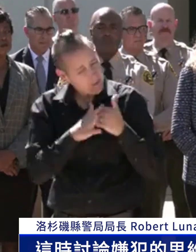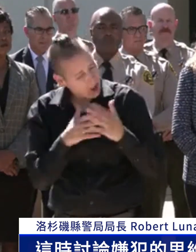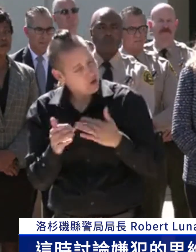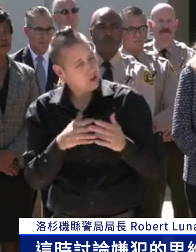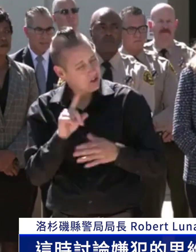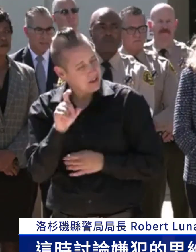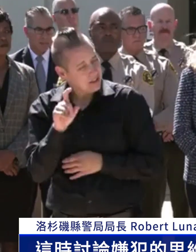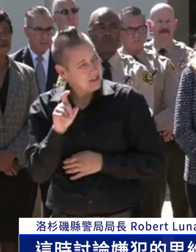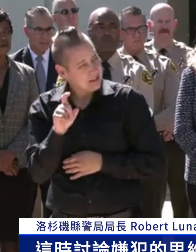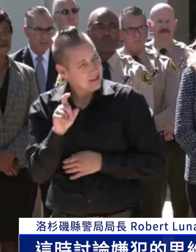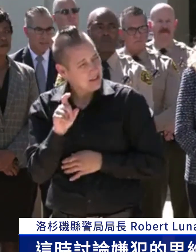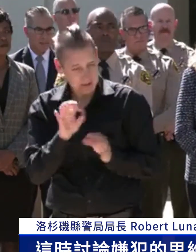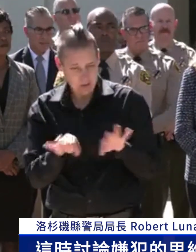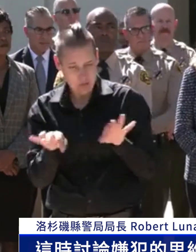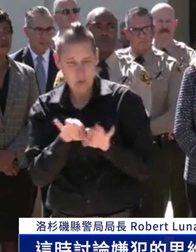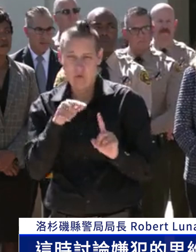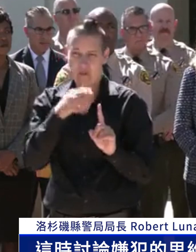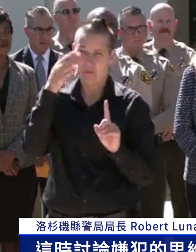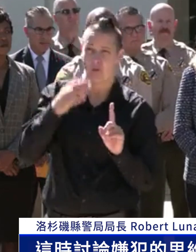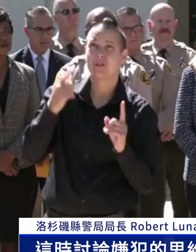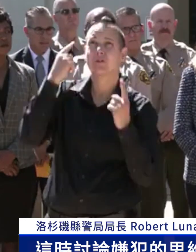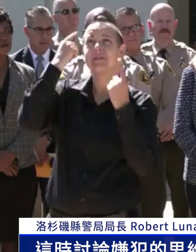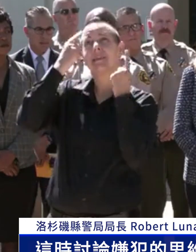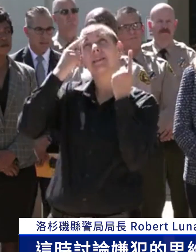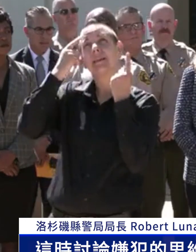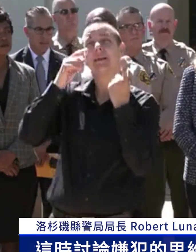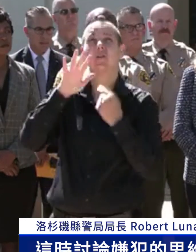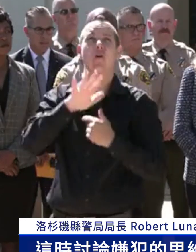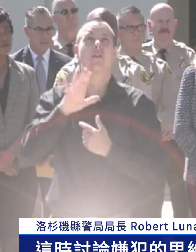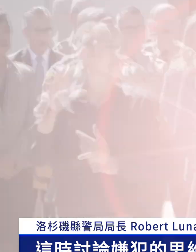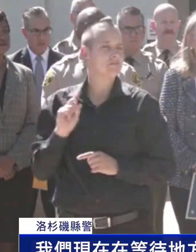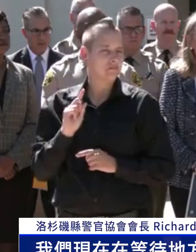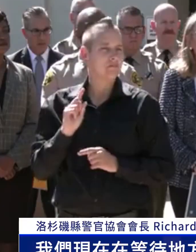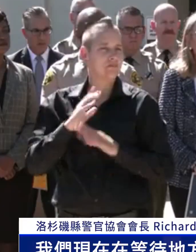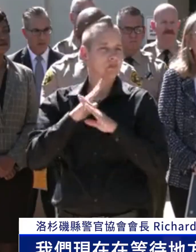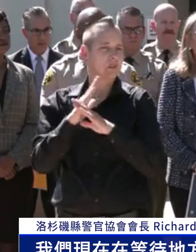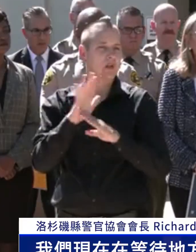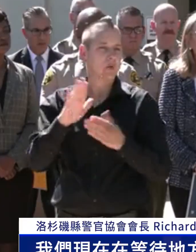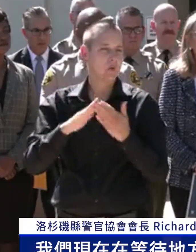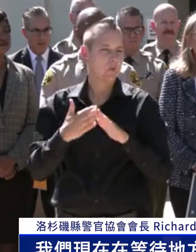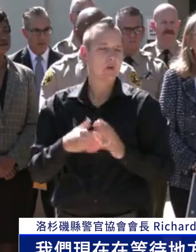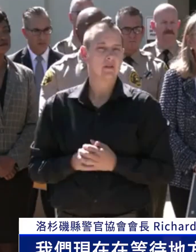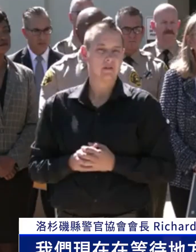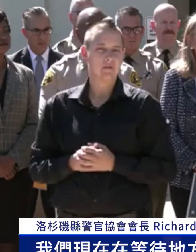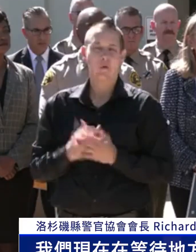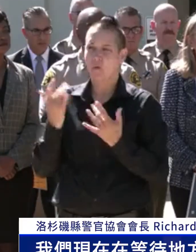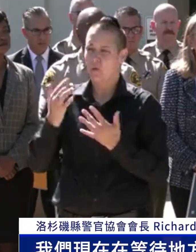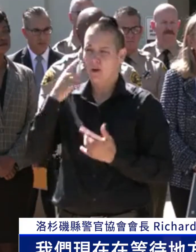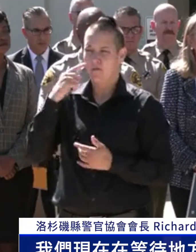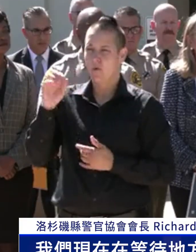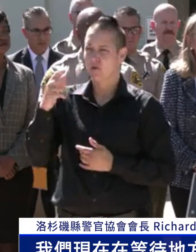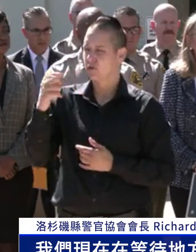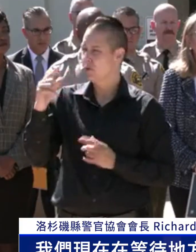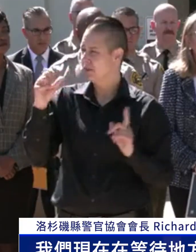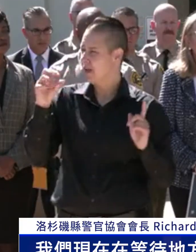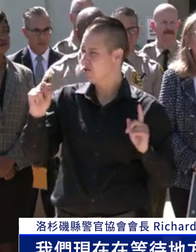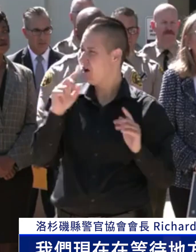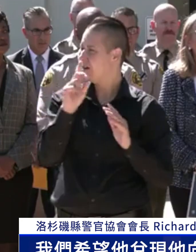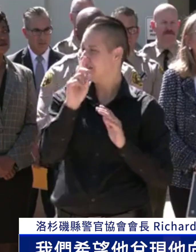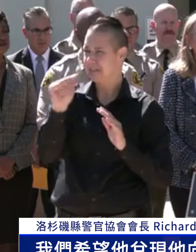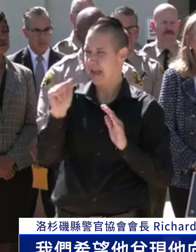matter what the person was thinking or their condition? We now wait for George Gascon, the district